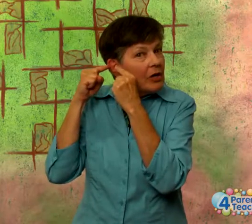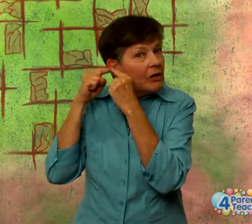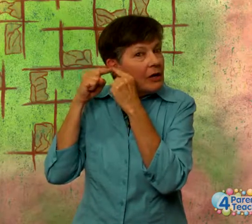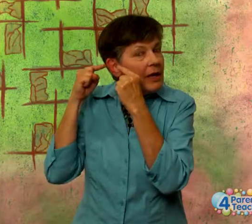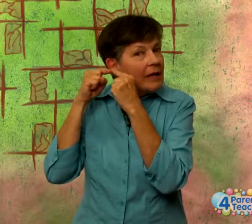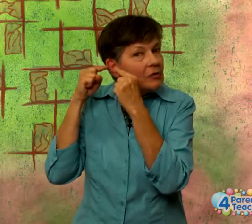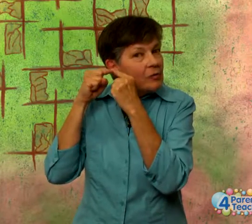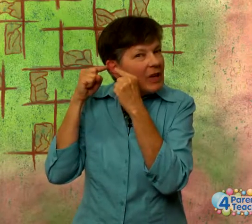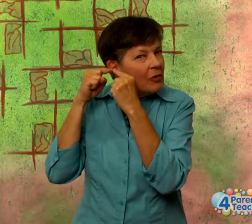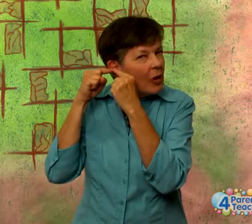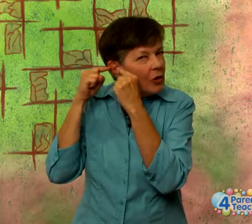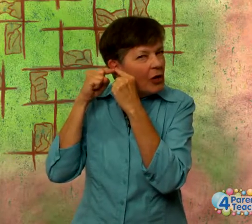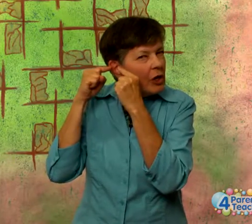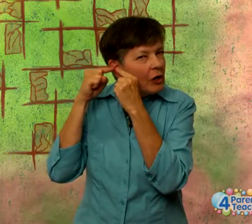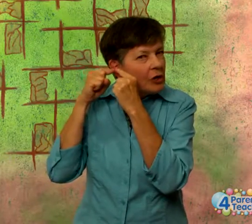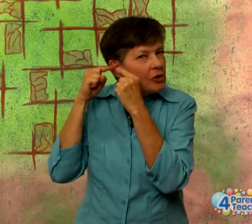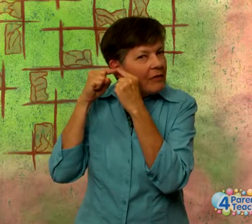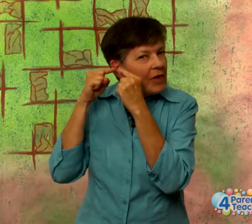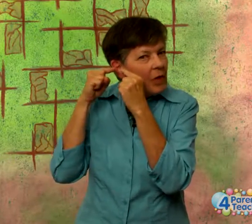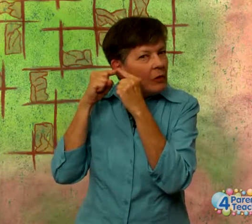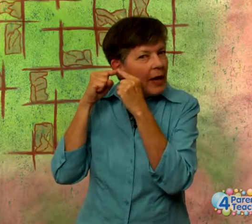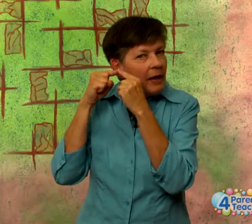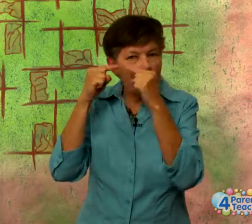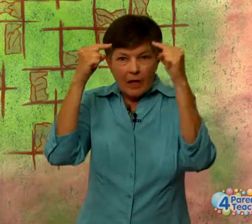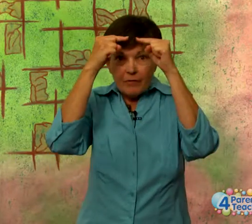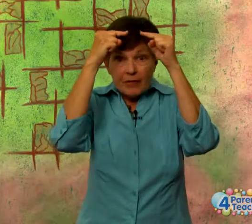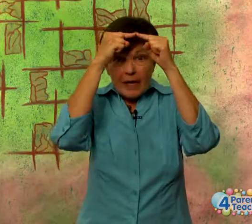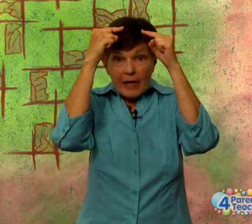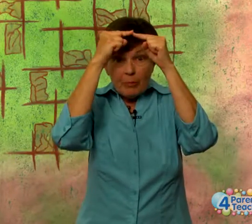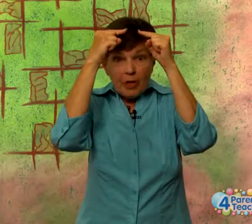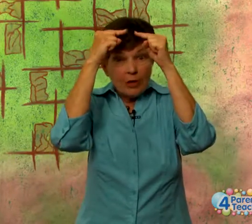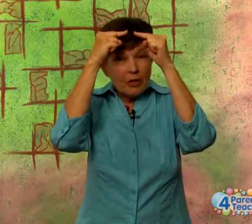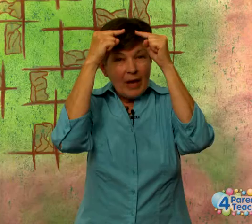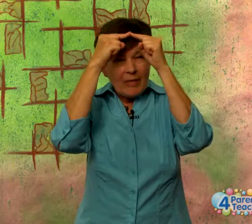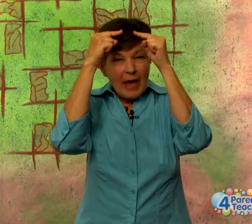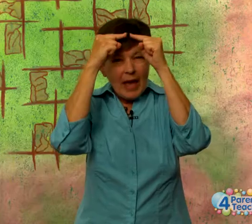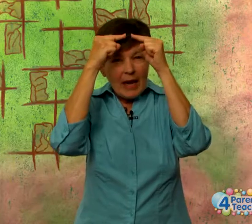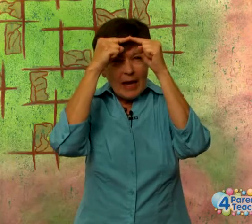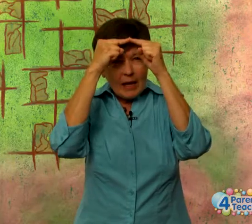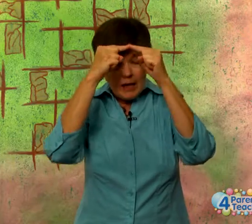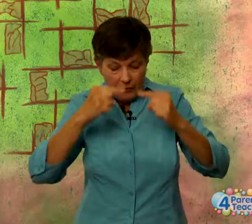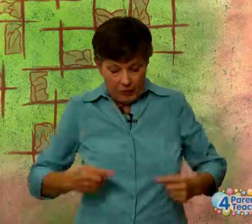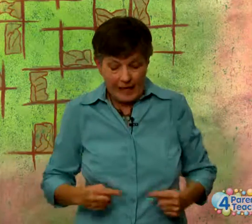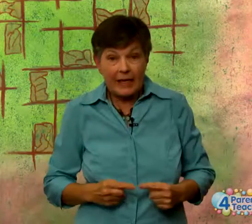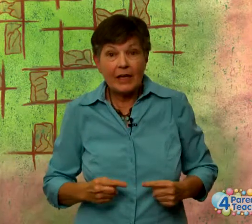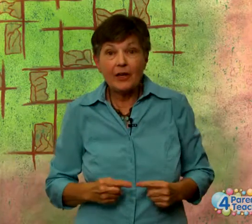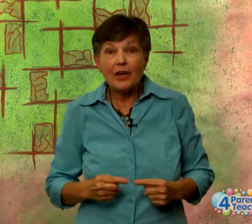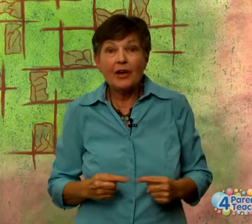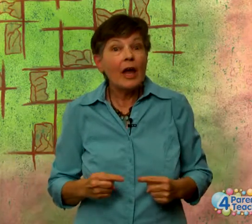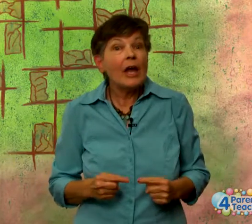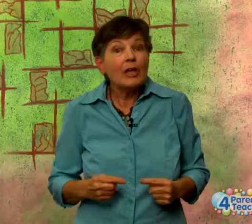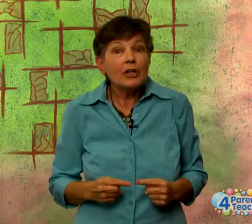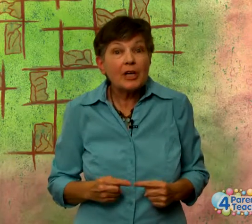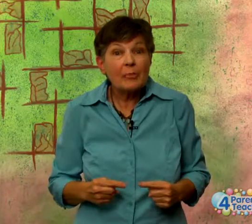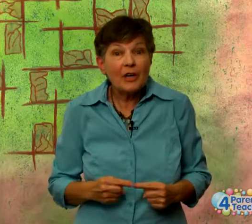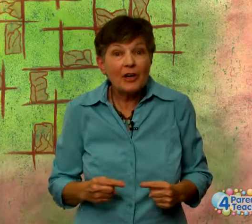ear, your ear hurts. You have an earache. If you sign it up here, you have a headache. You sign it down here, your tummy